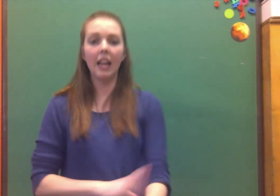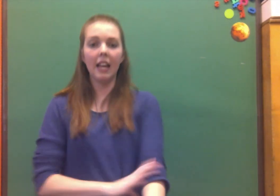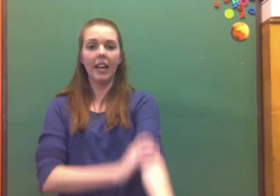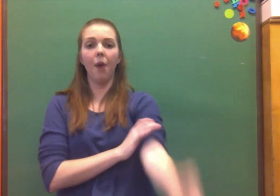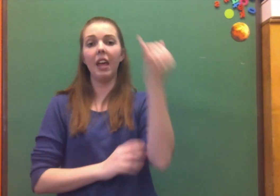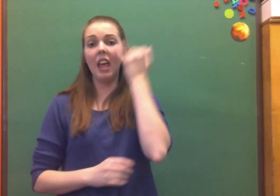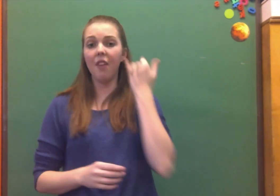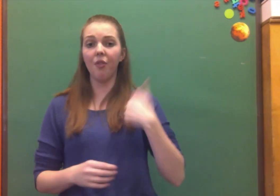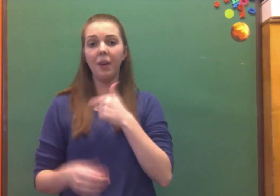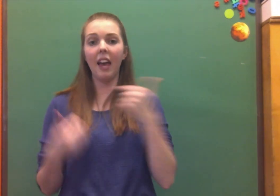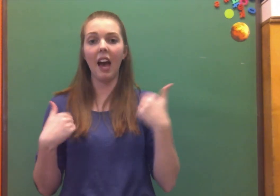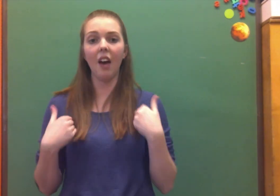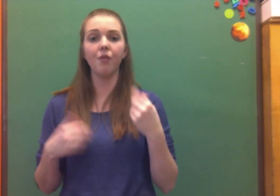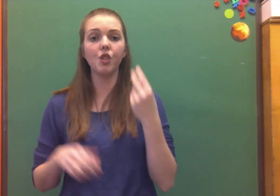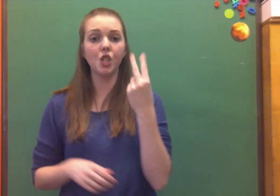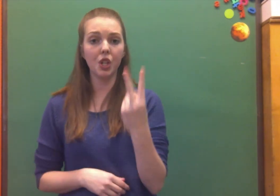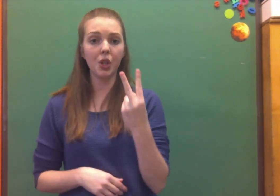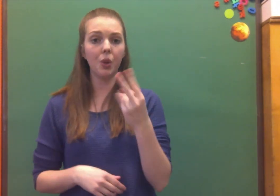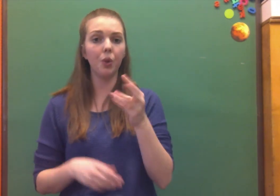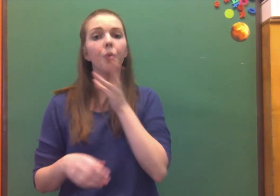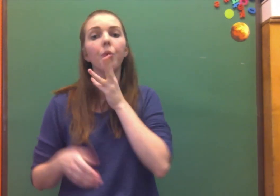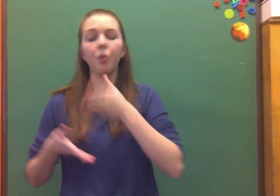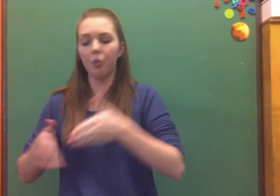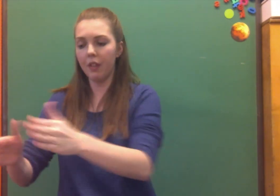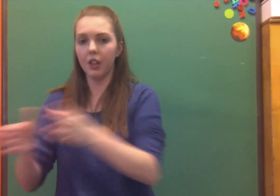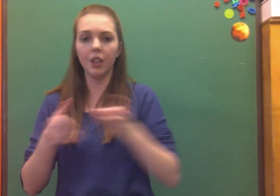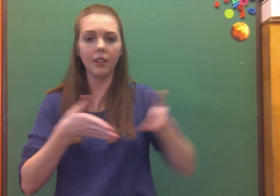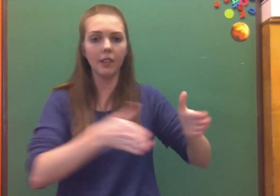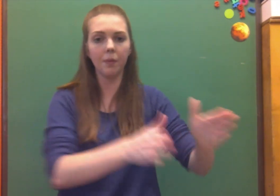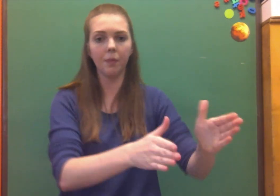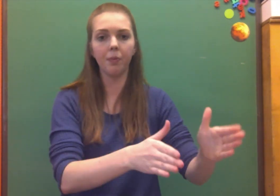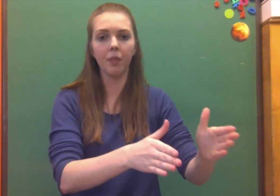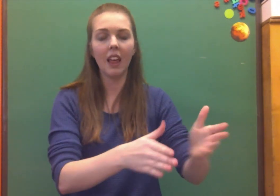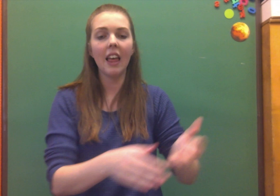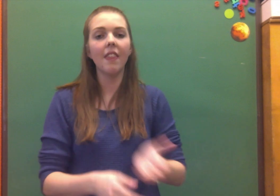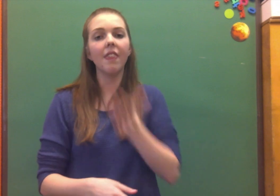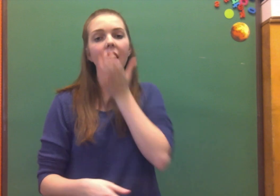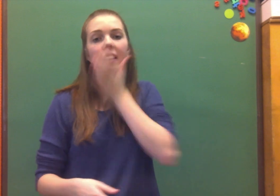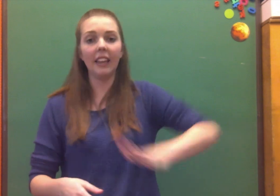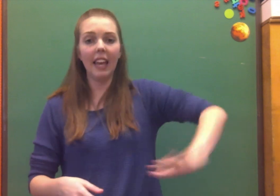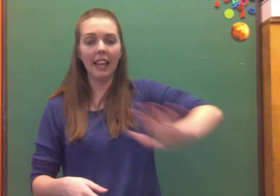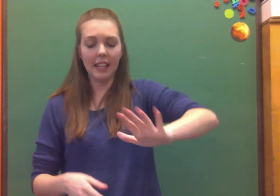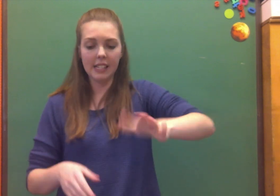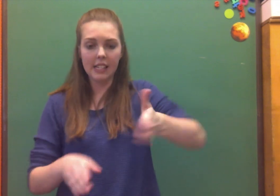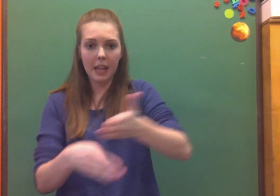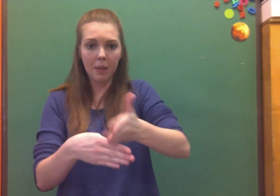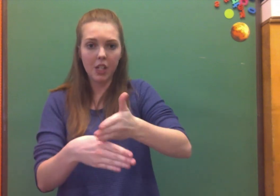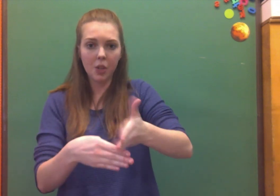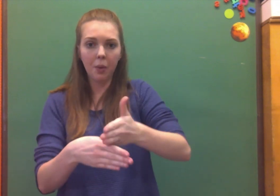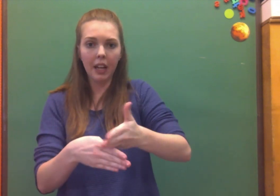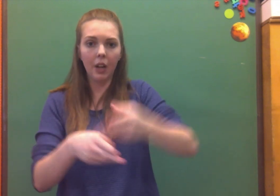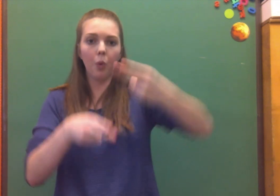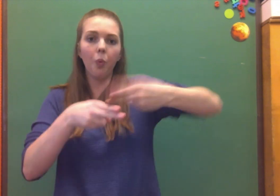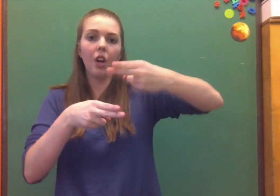Now, if we have 2 rivers, the land in between we